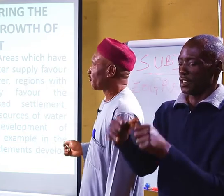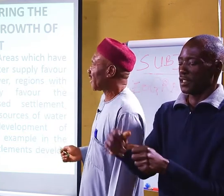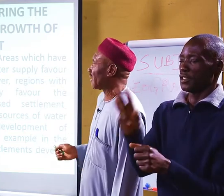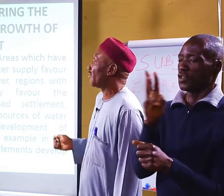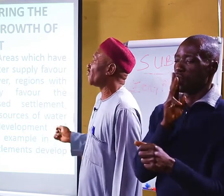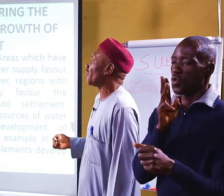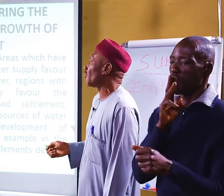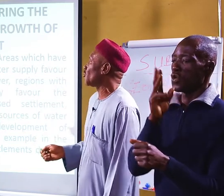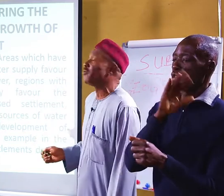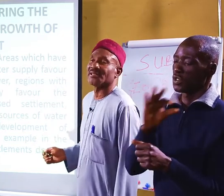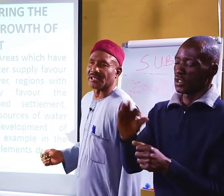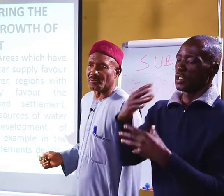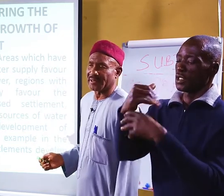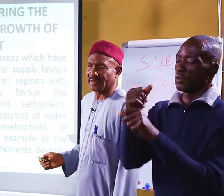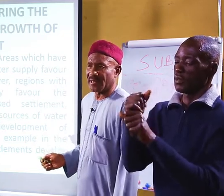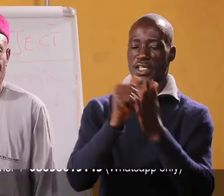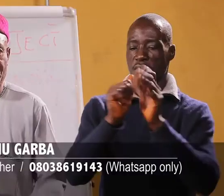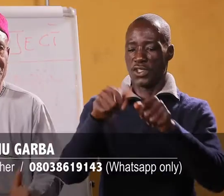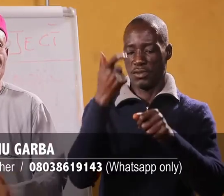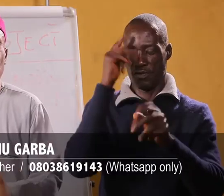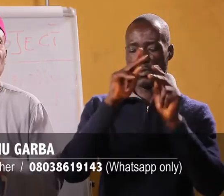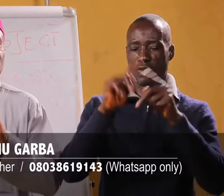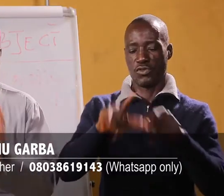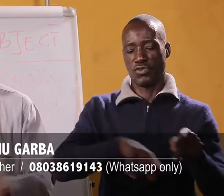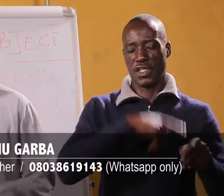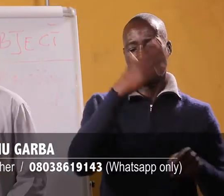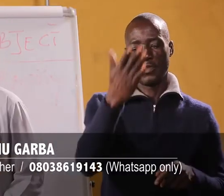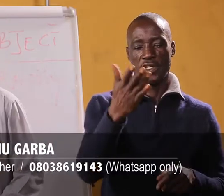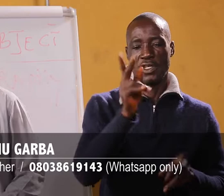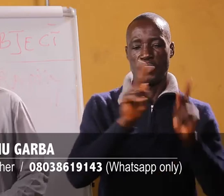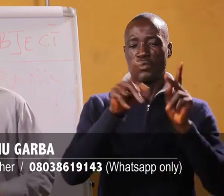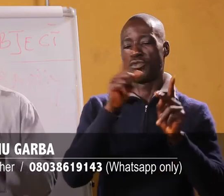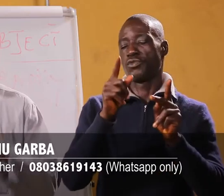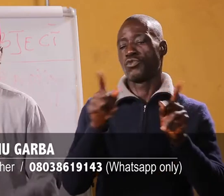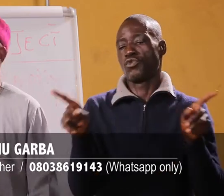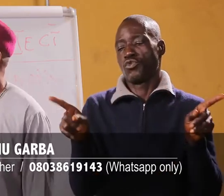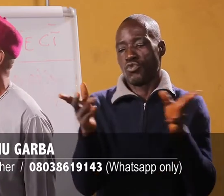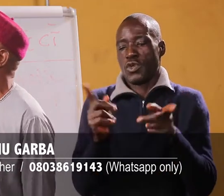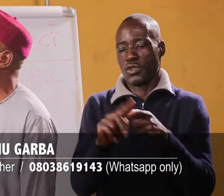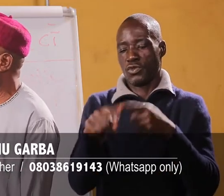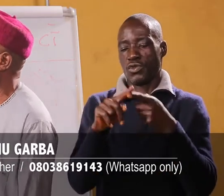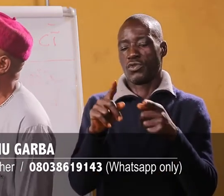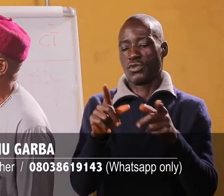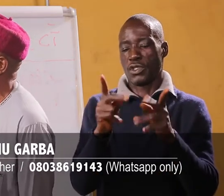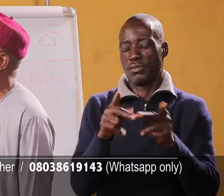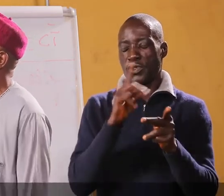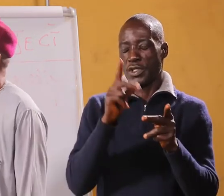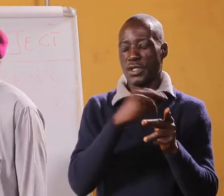water supply favor human settlement. People will always go to a place where there is adequate supply of